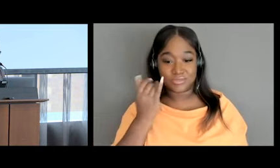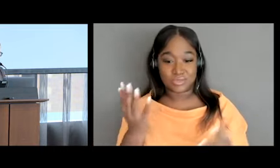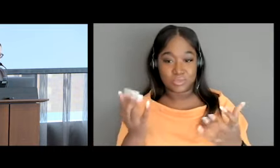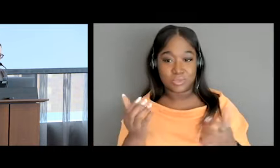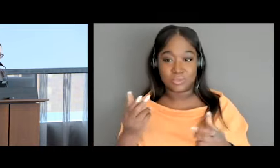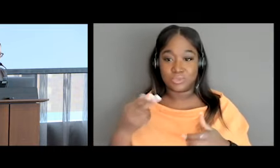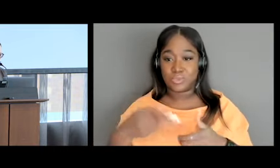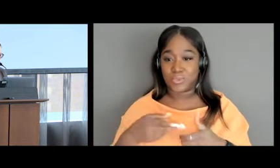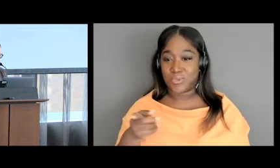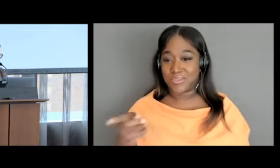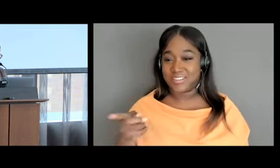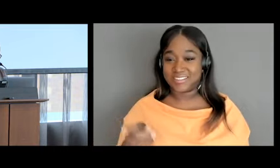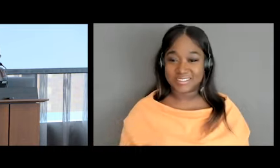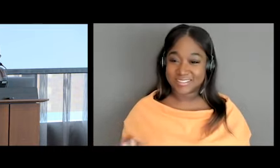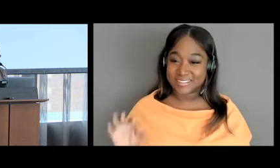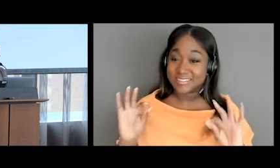Okay, great.